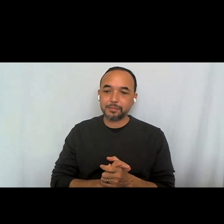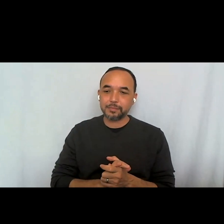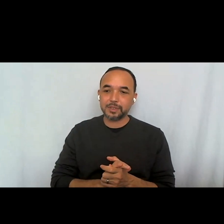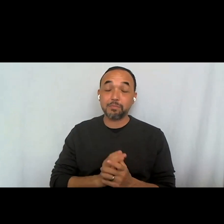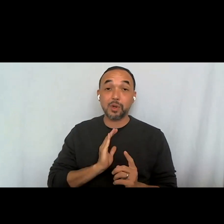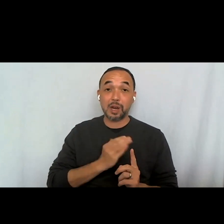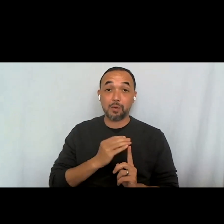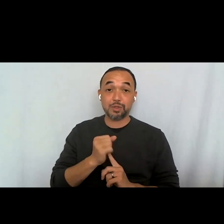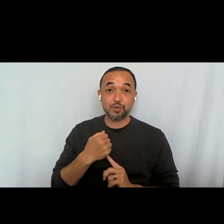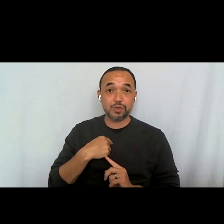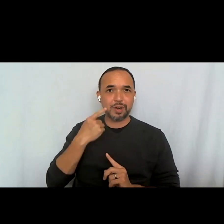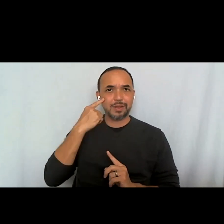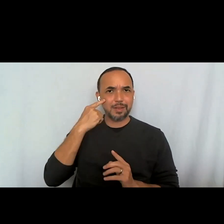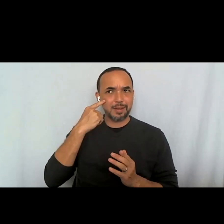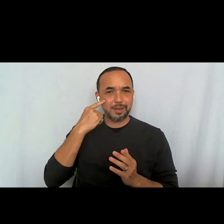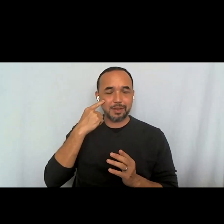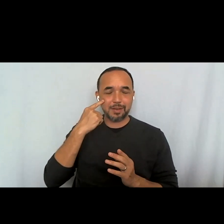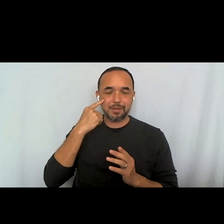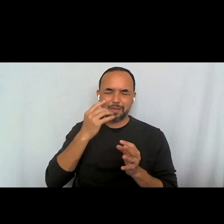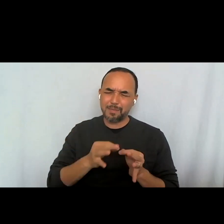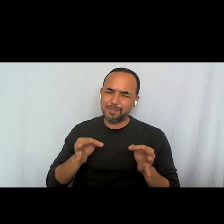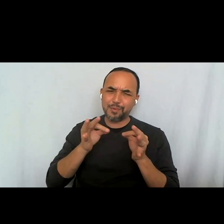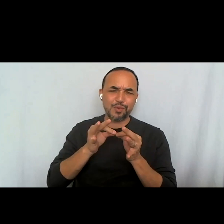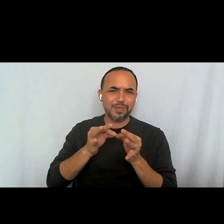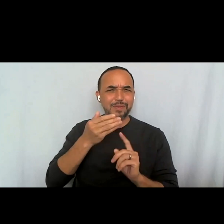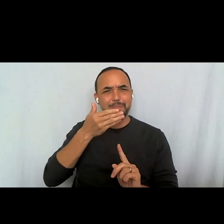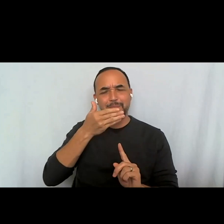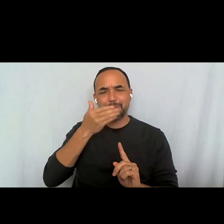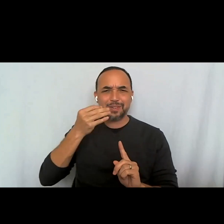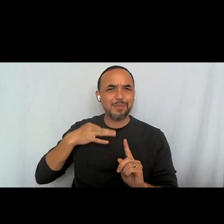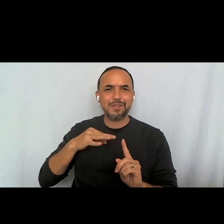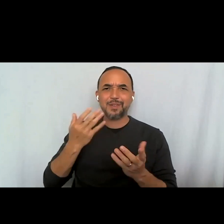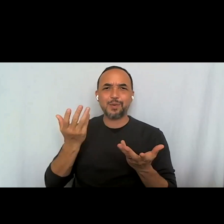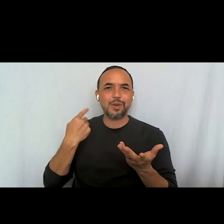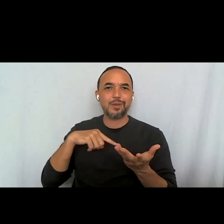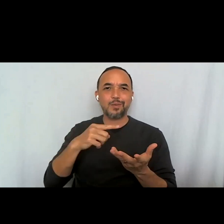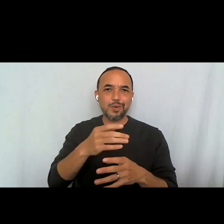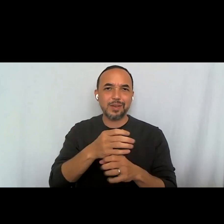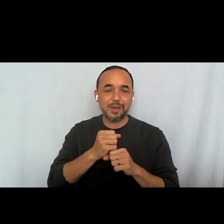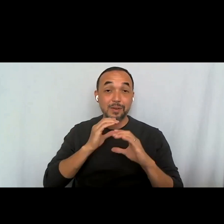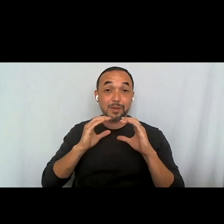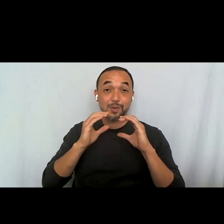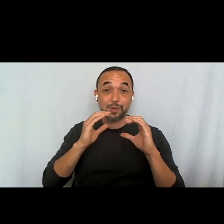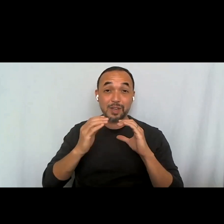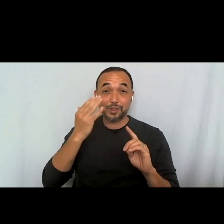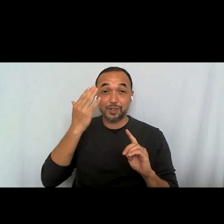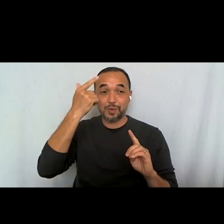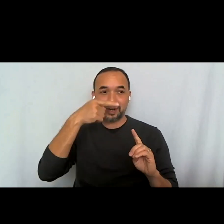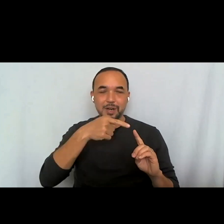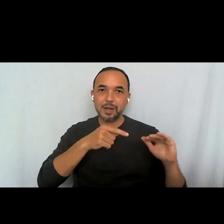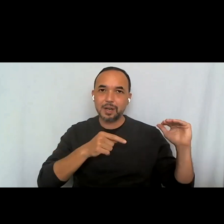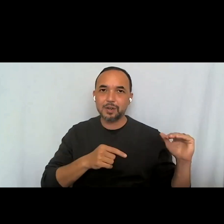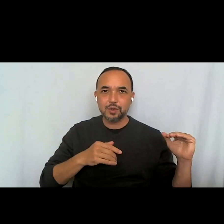thing it gave us was communication, because when children are very young, they don't know how to